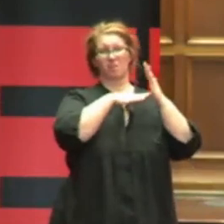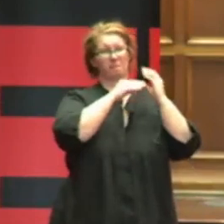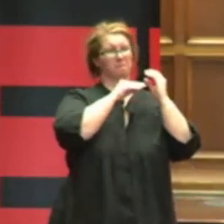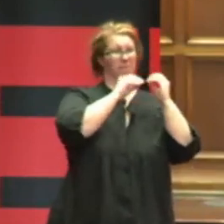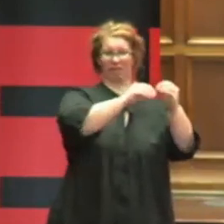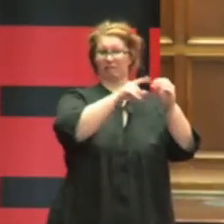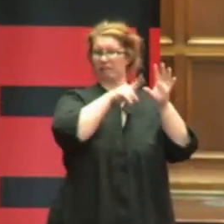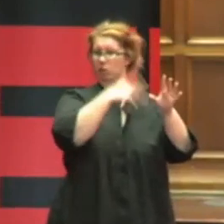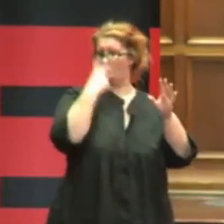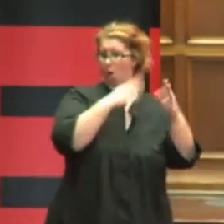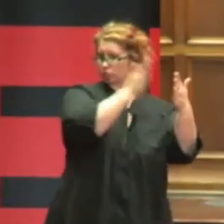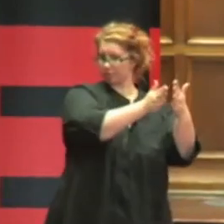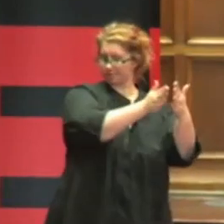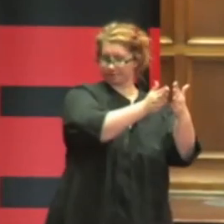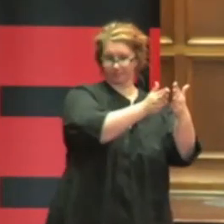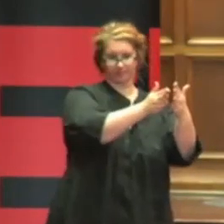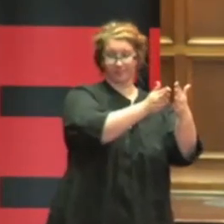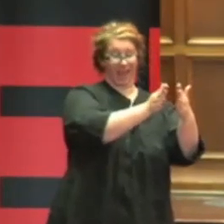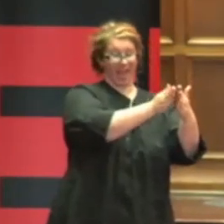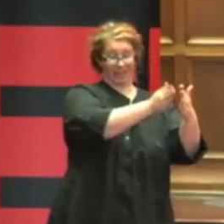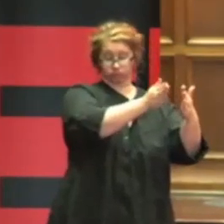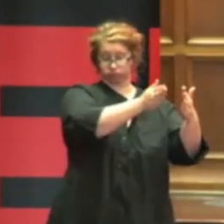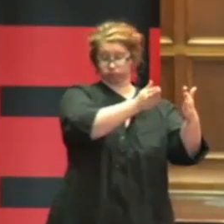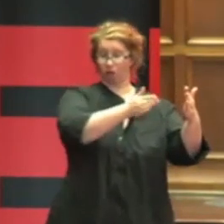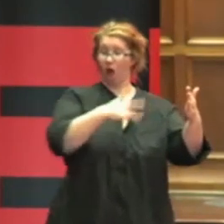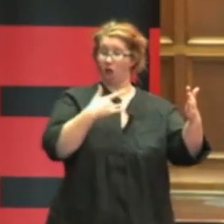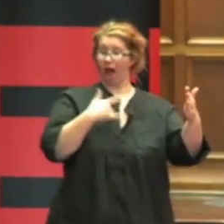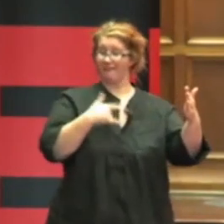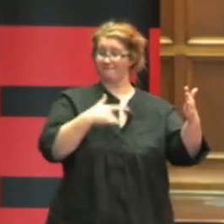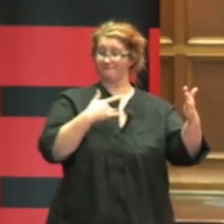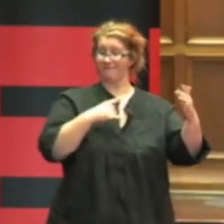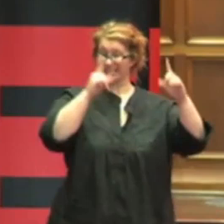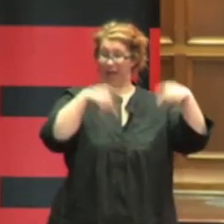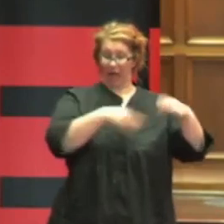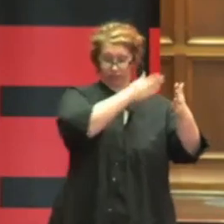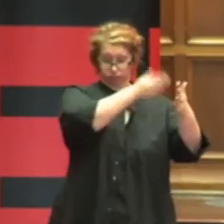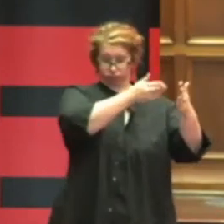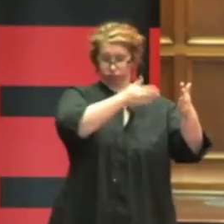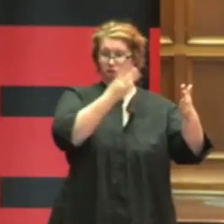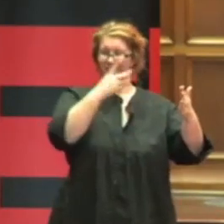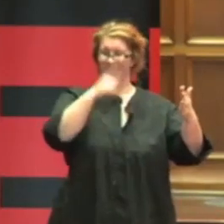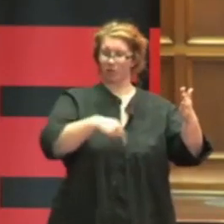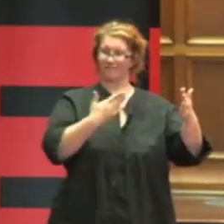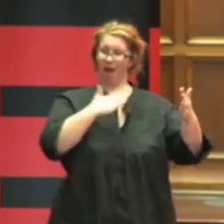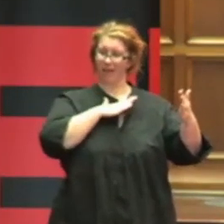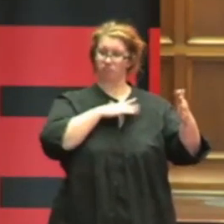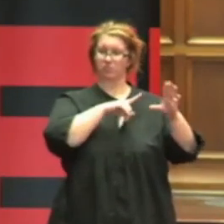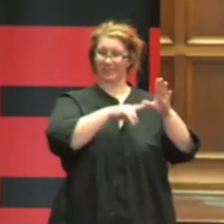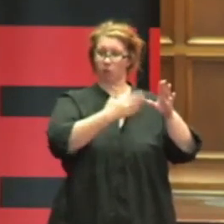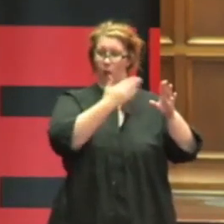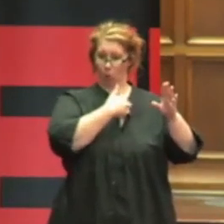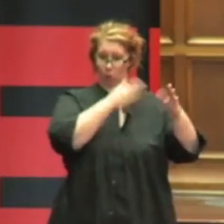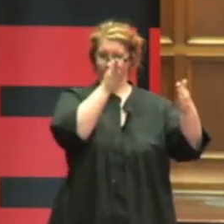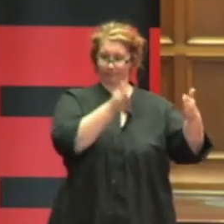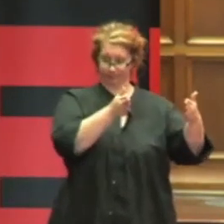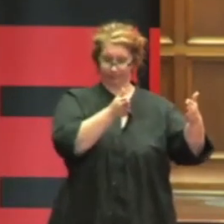Life begins somewhere at my shoulder, about 3,500 million years ago. And for the